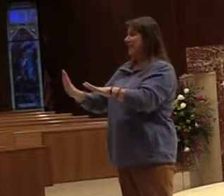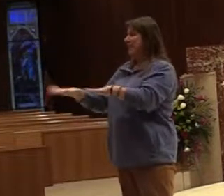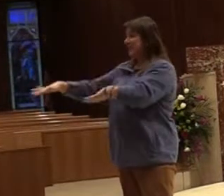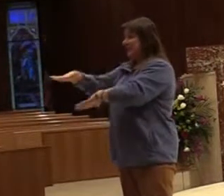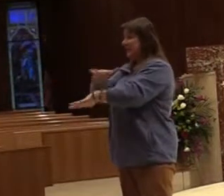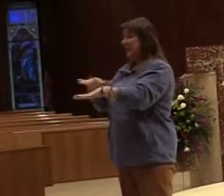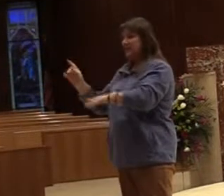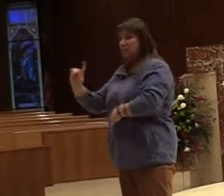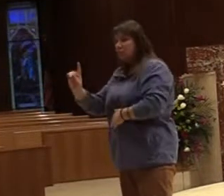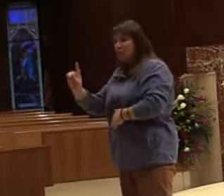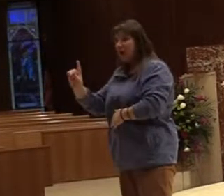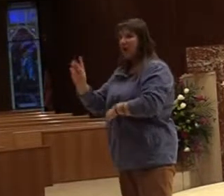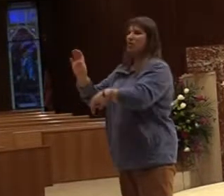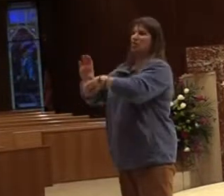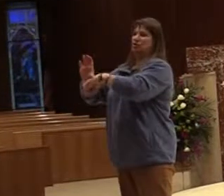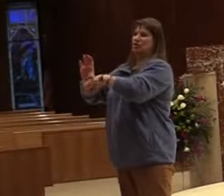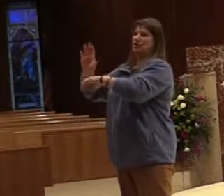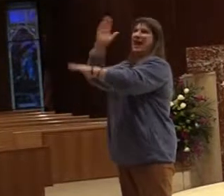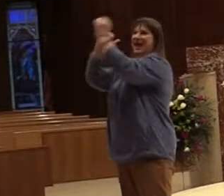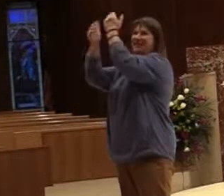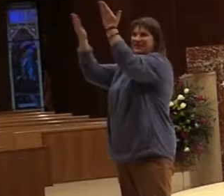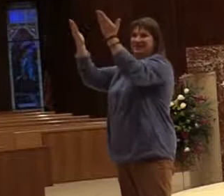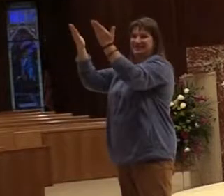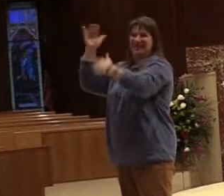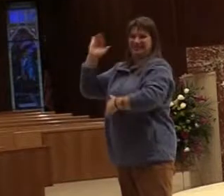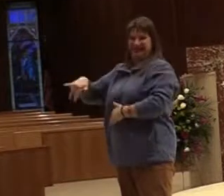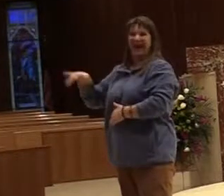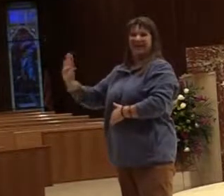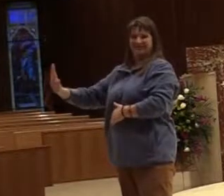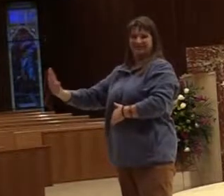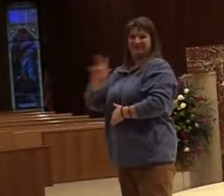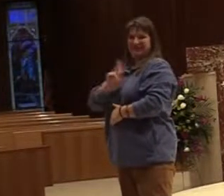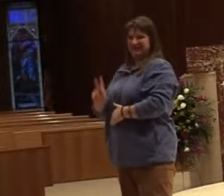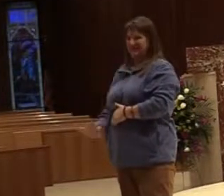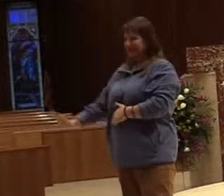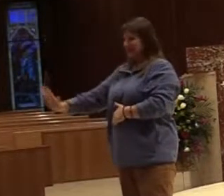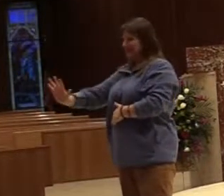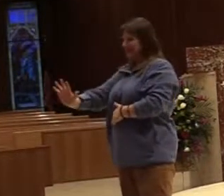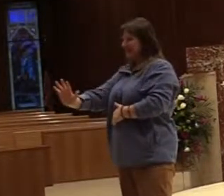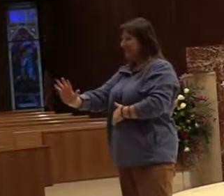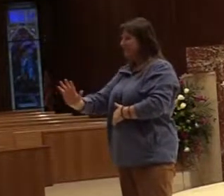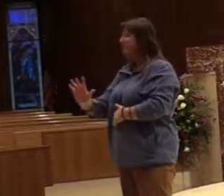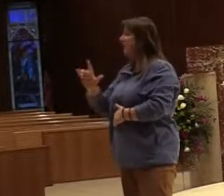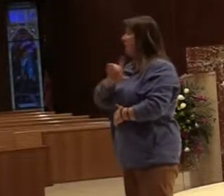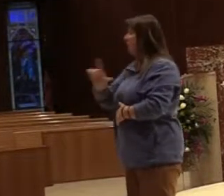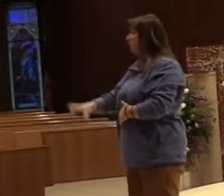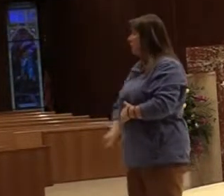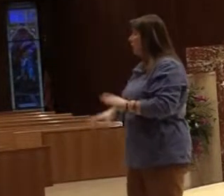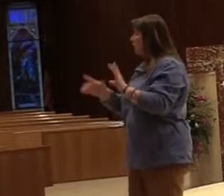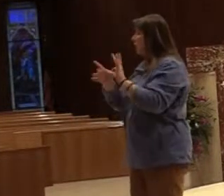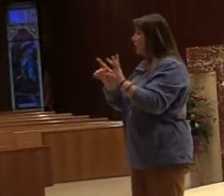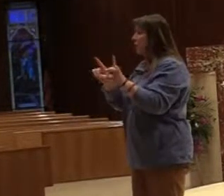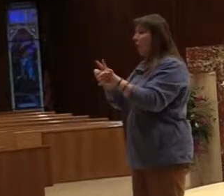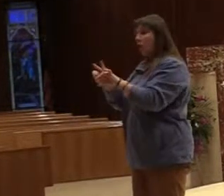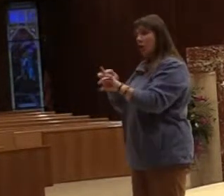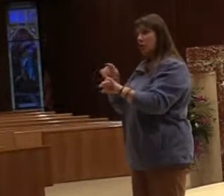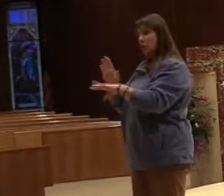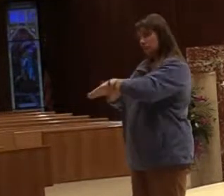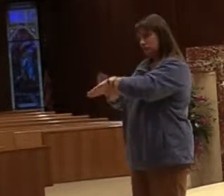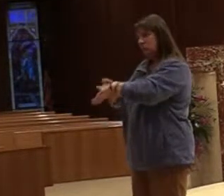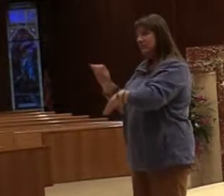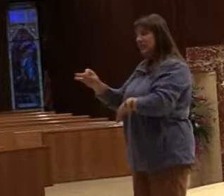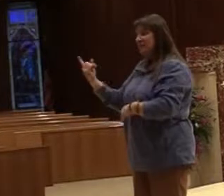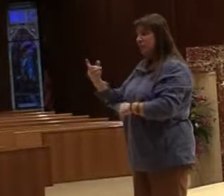This kingdom is the church. The Lord also points out that if someone was to stop them from taking the